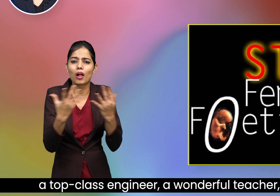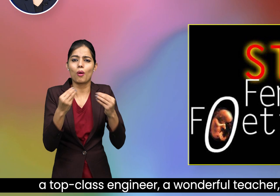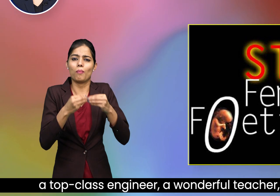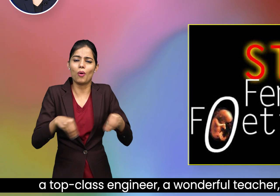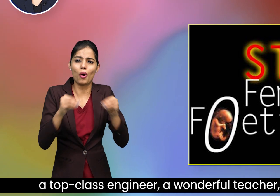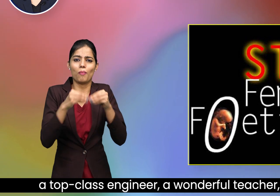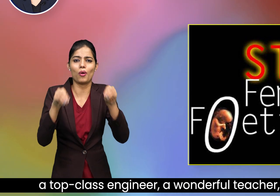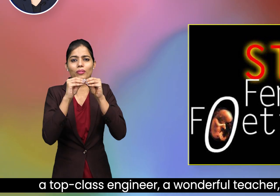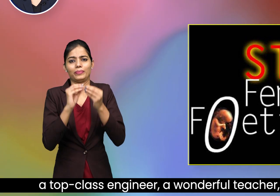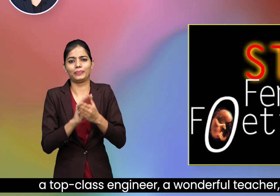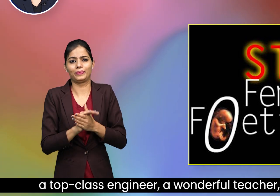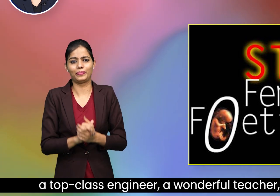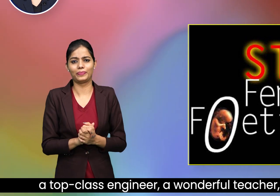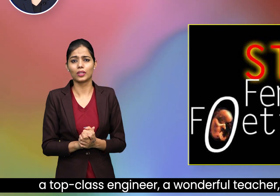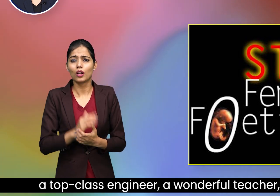teacher, and many more.